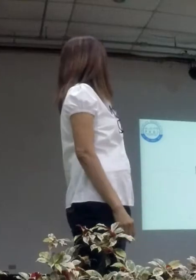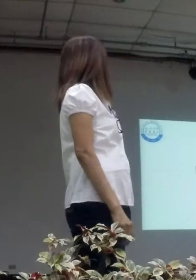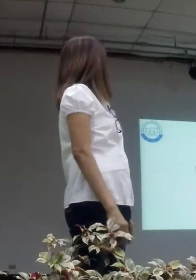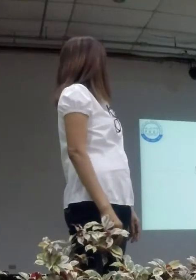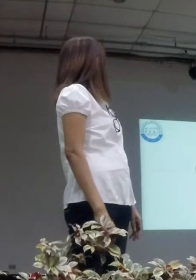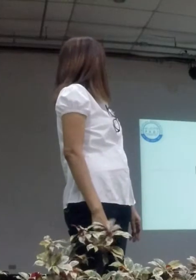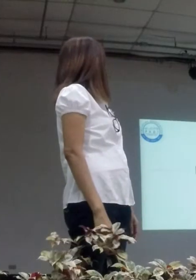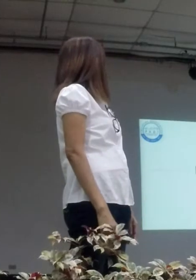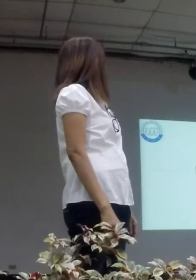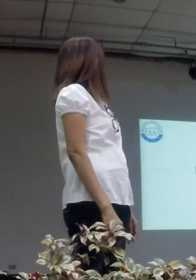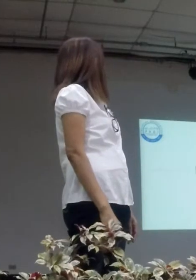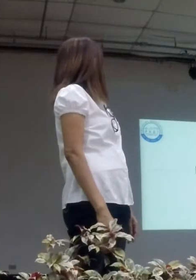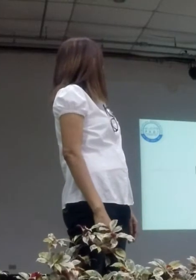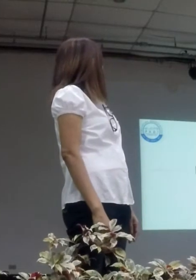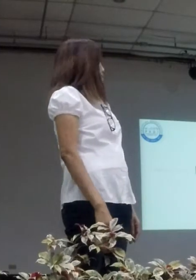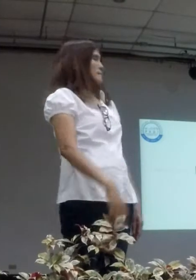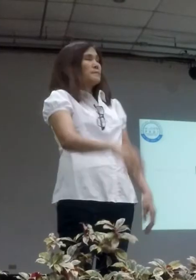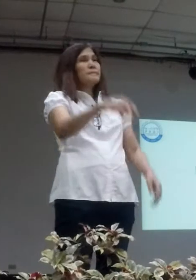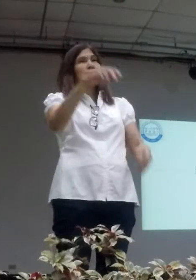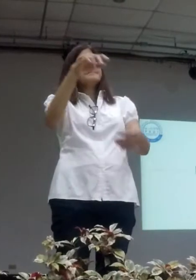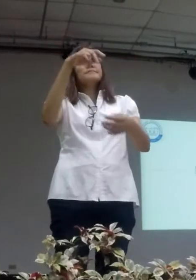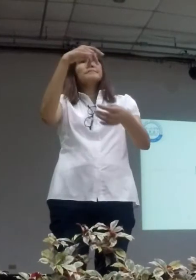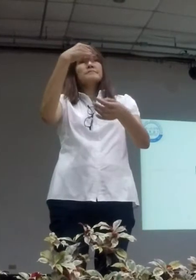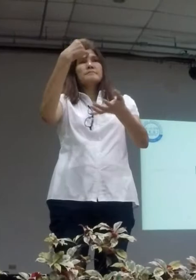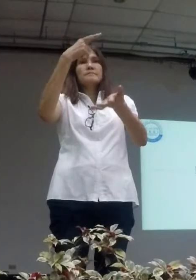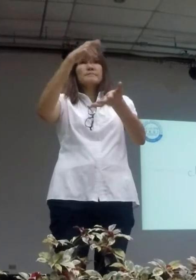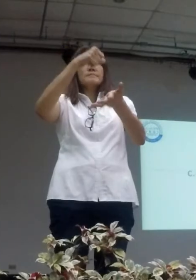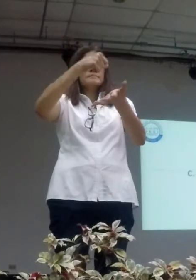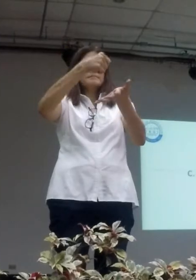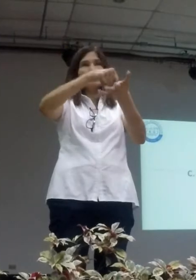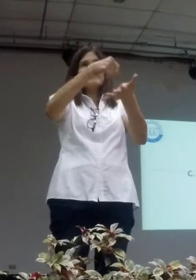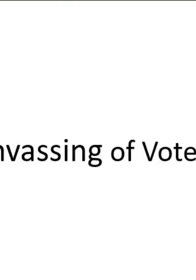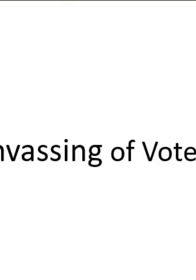And then the votes were cast.